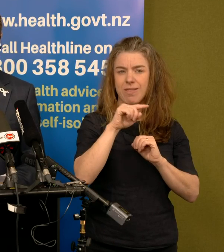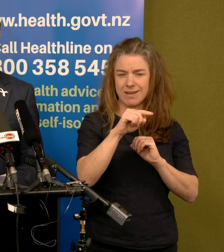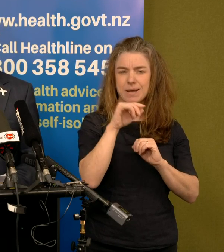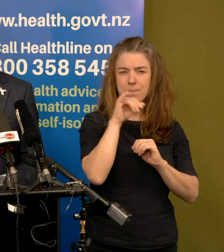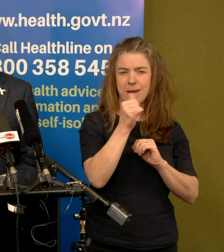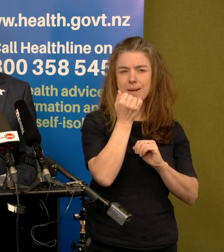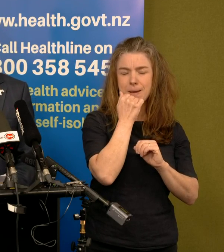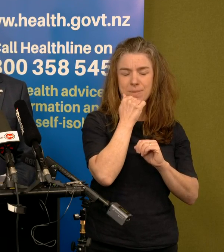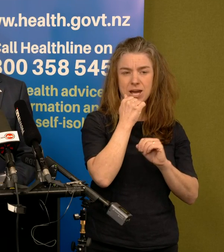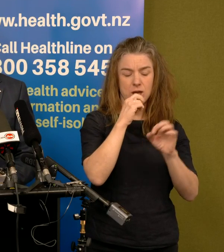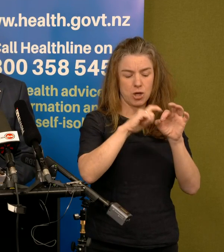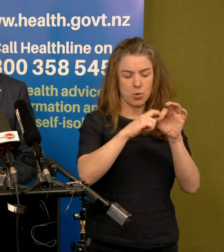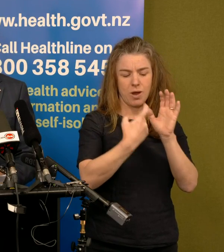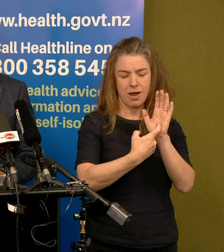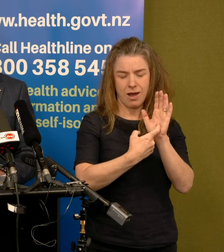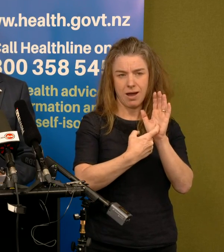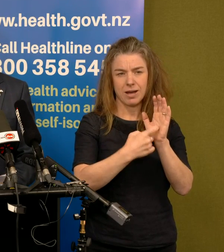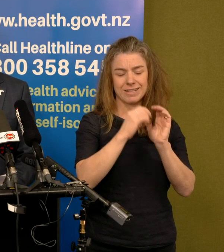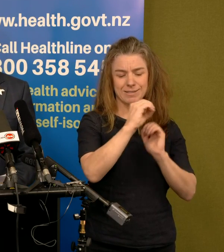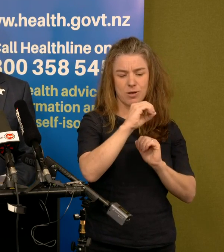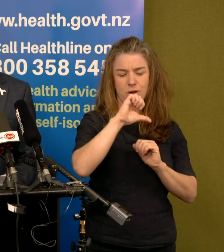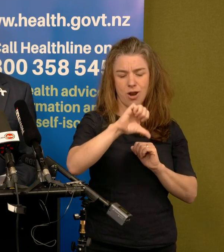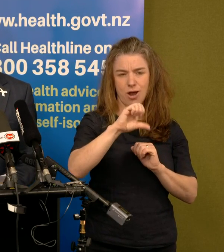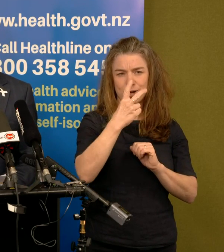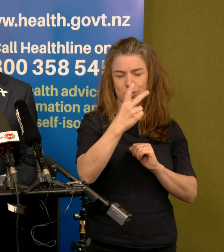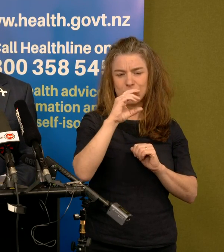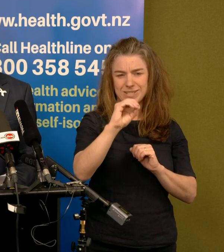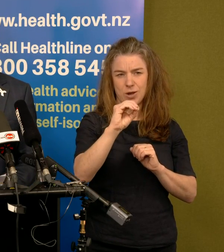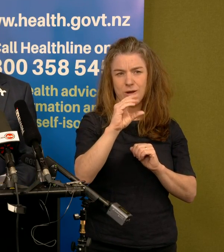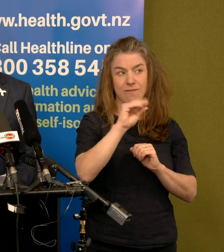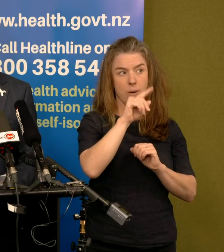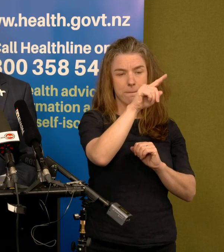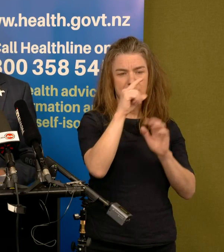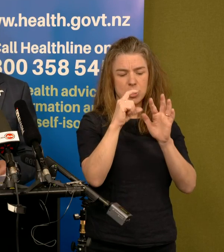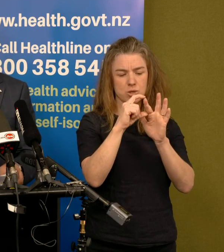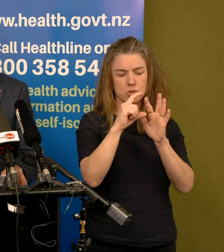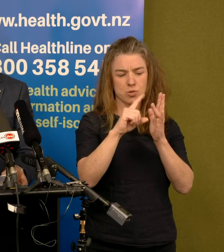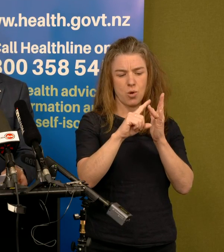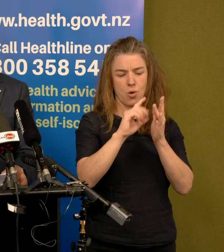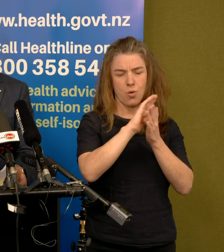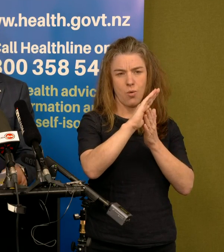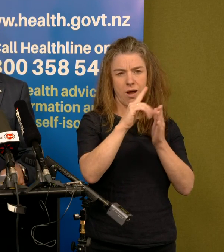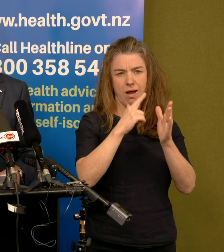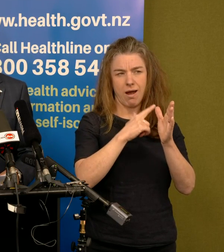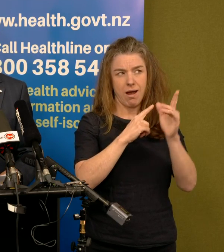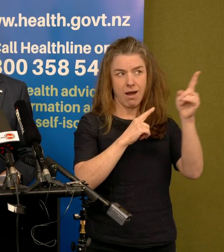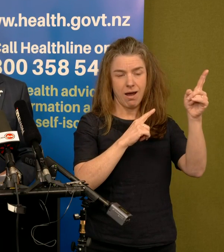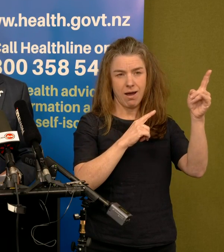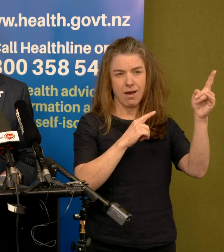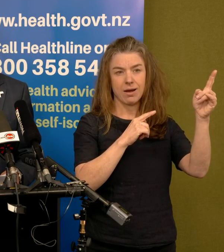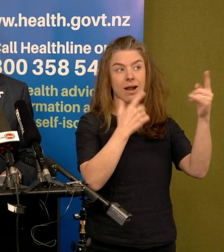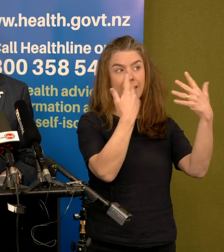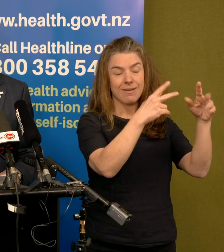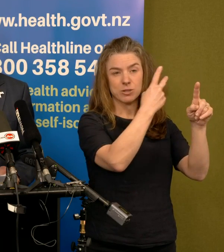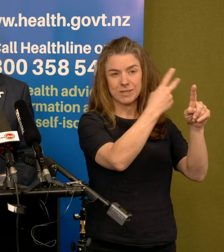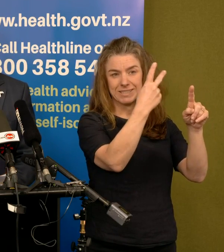so that's QR at 0920 Doha to Auckland. It departed from Doha on the 22nd of February and arrived in Auckland on the 23rd